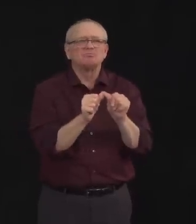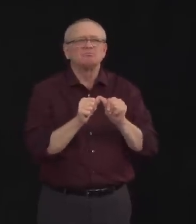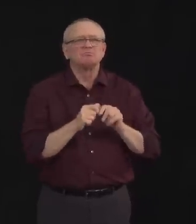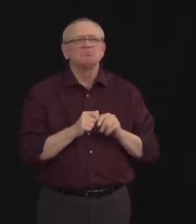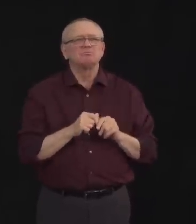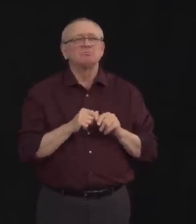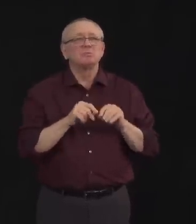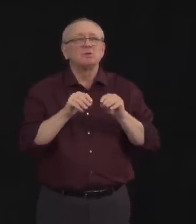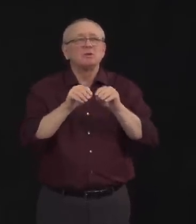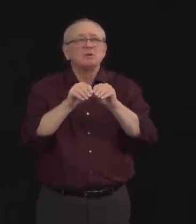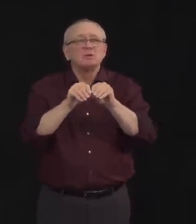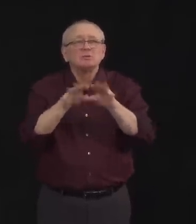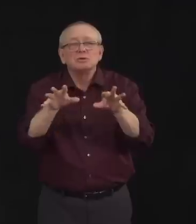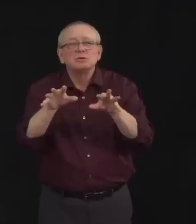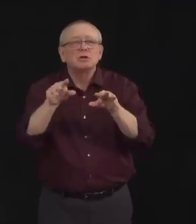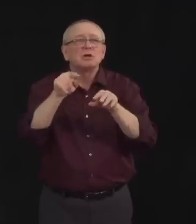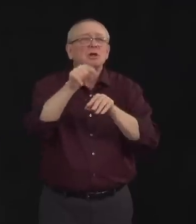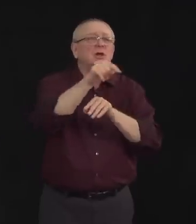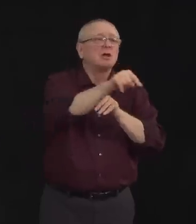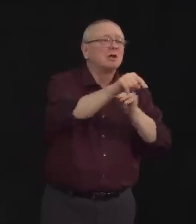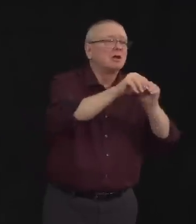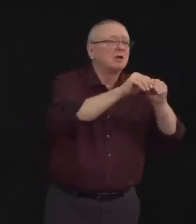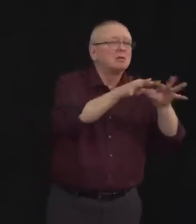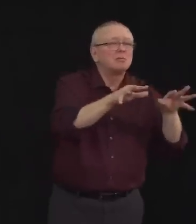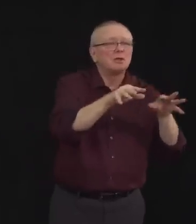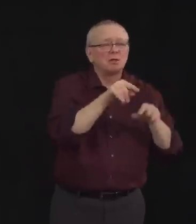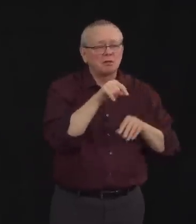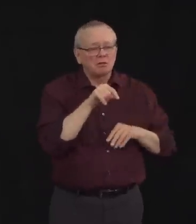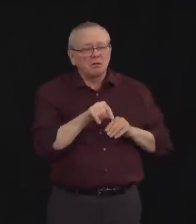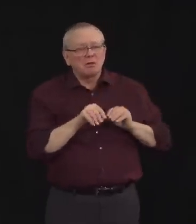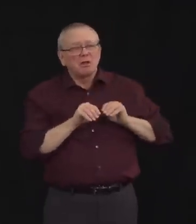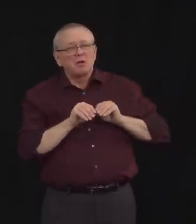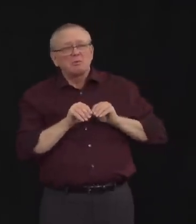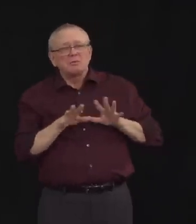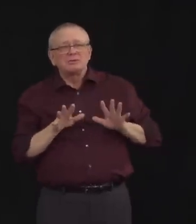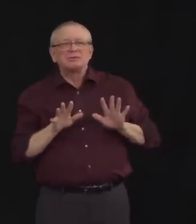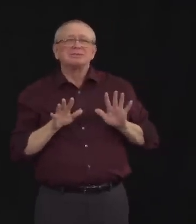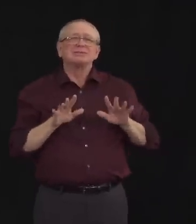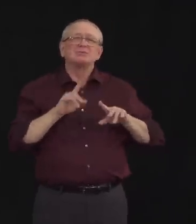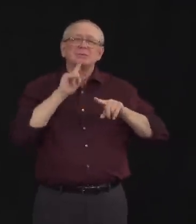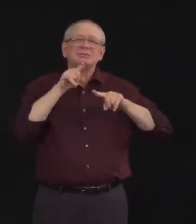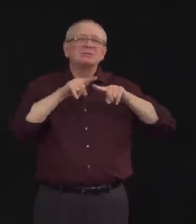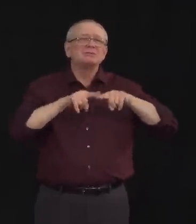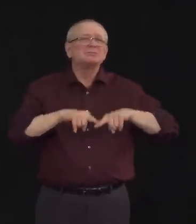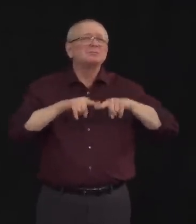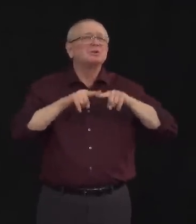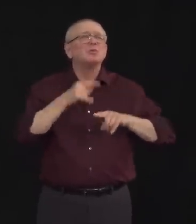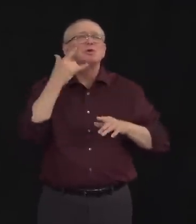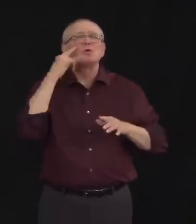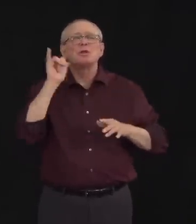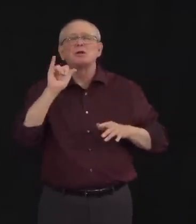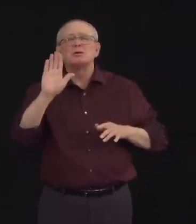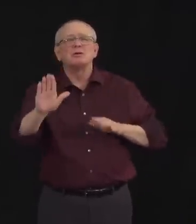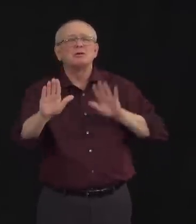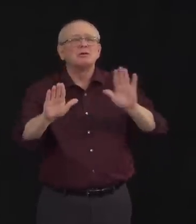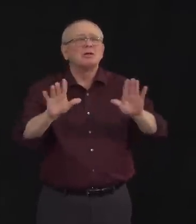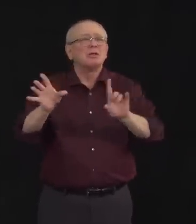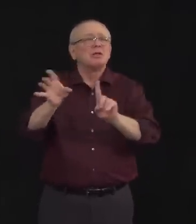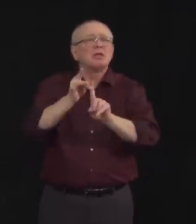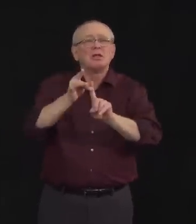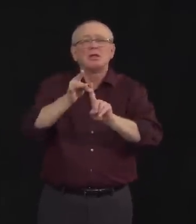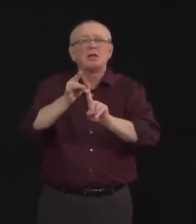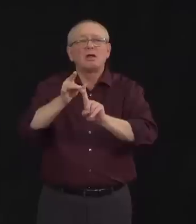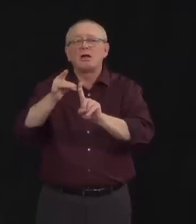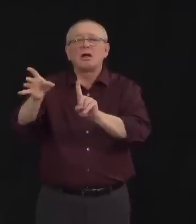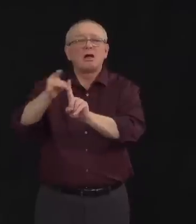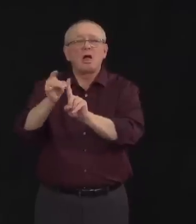that depending on the circumstances of how people interact with each other, that there can be spread